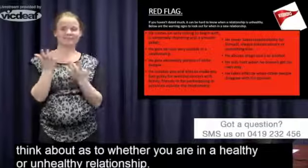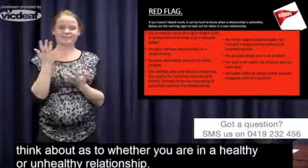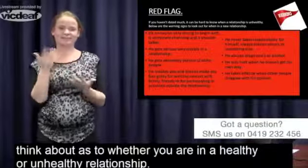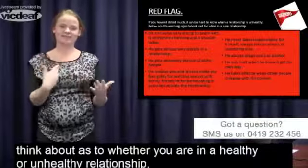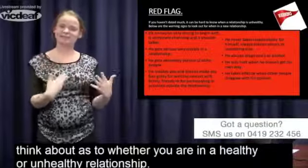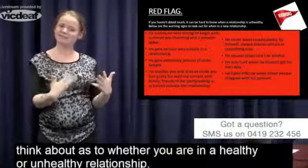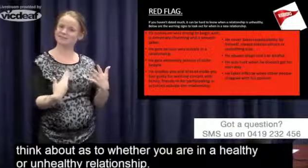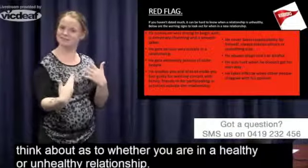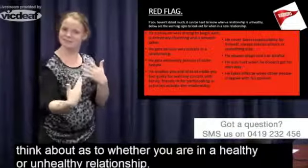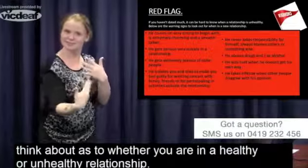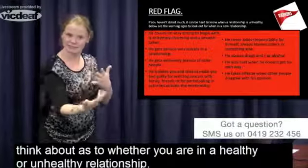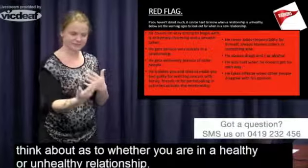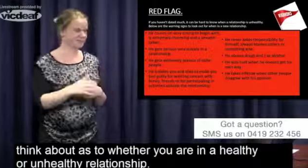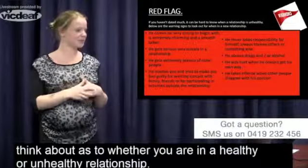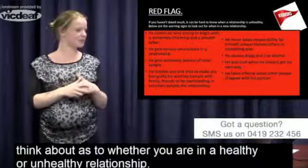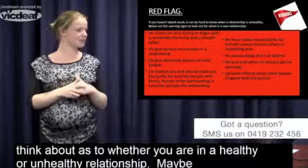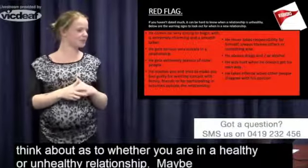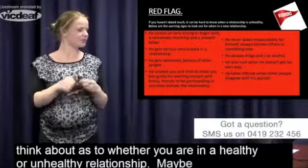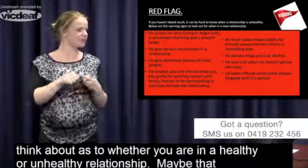Maybe that person is very charming,